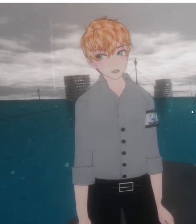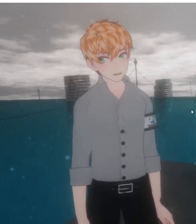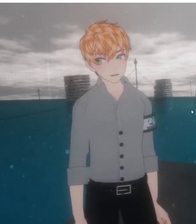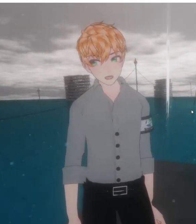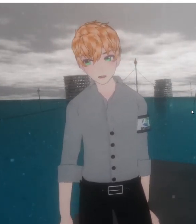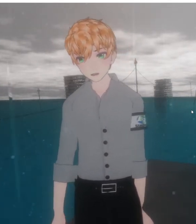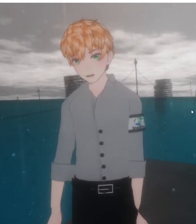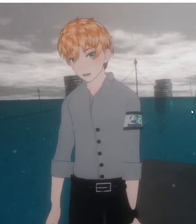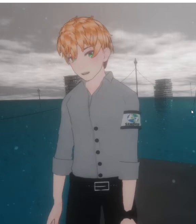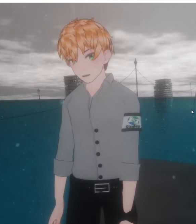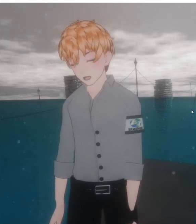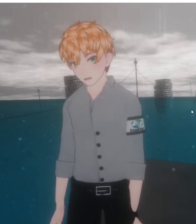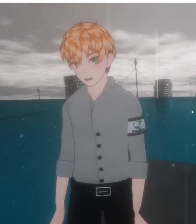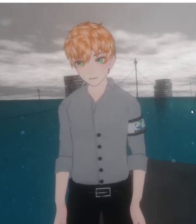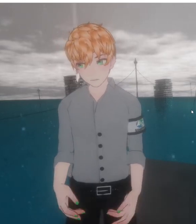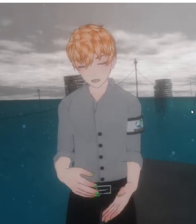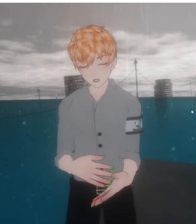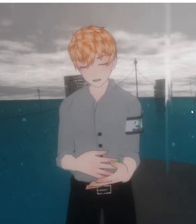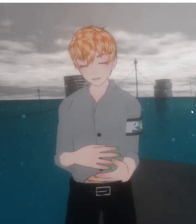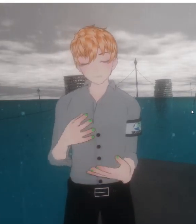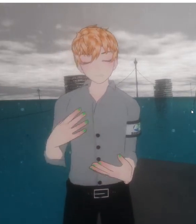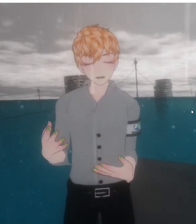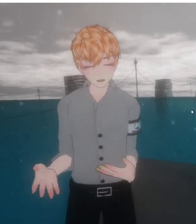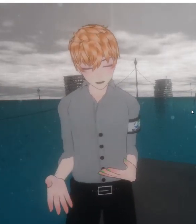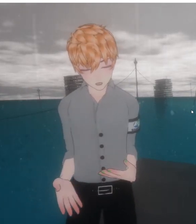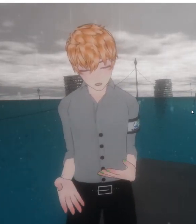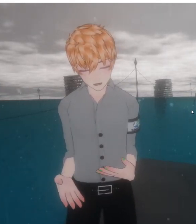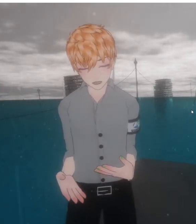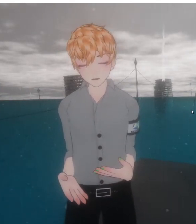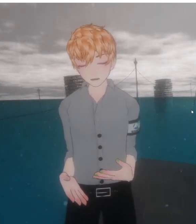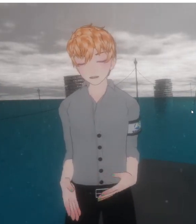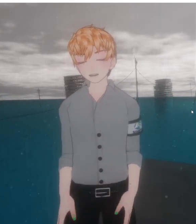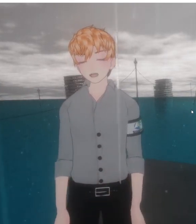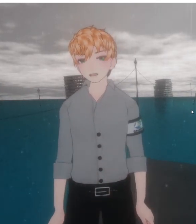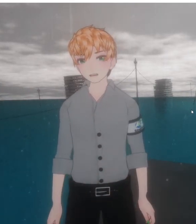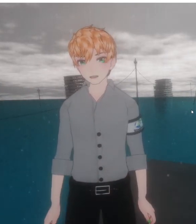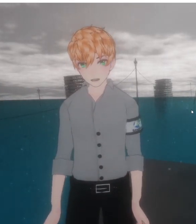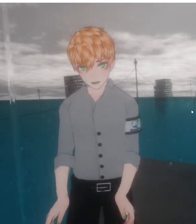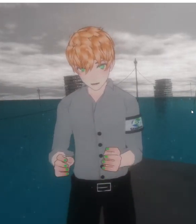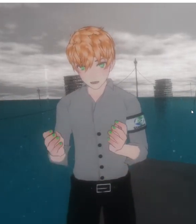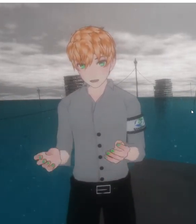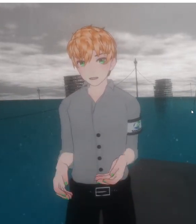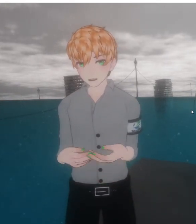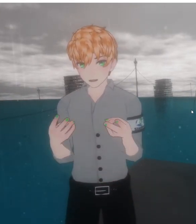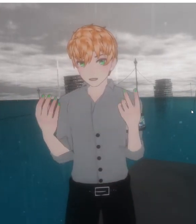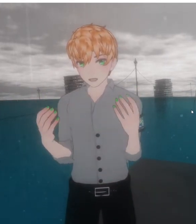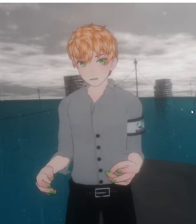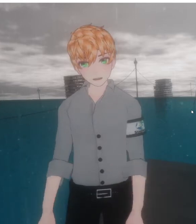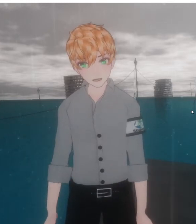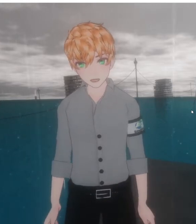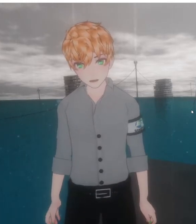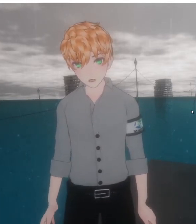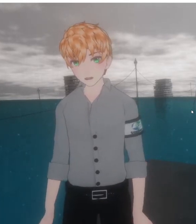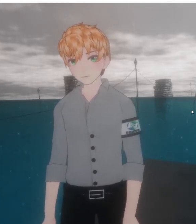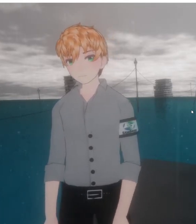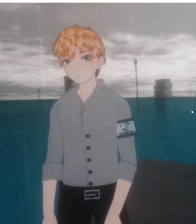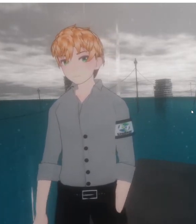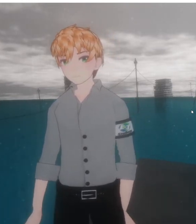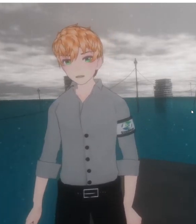more than I thought I was further along than that in terms of completion, but I'm only halfway. I thought I was